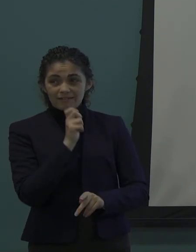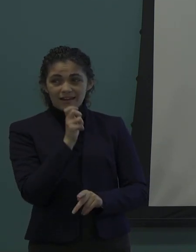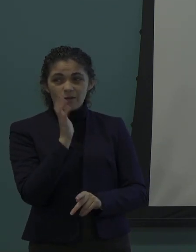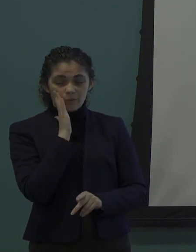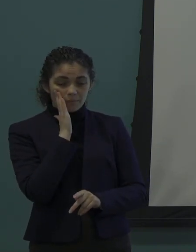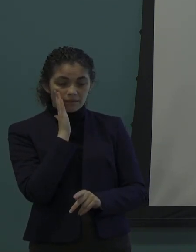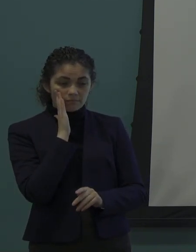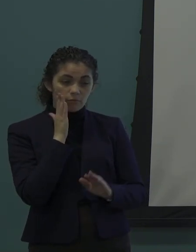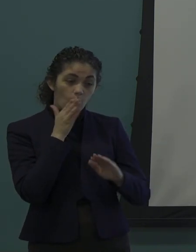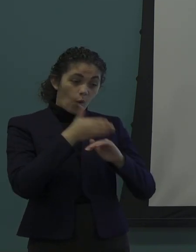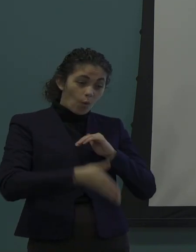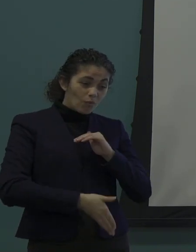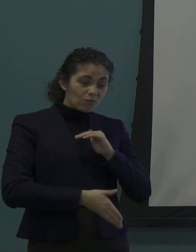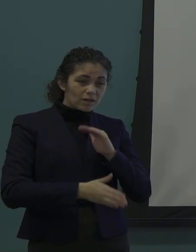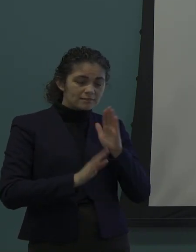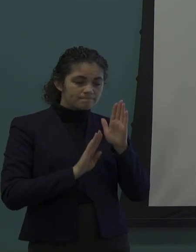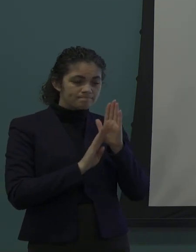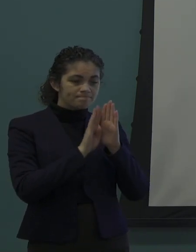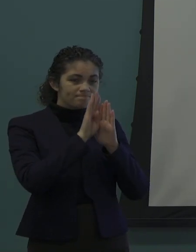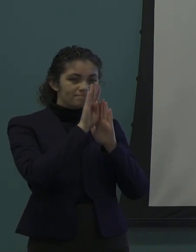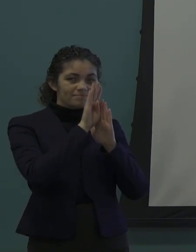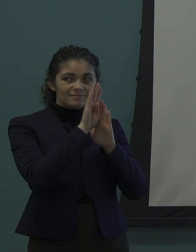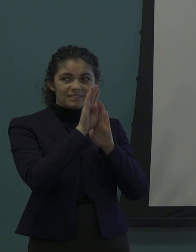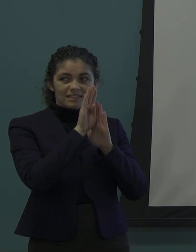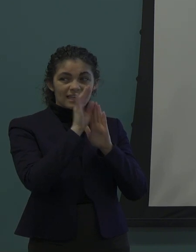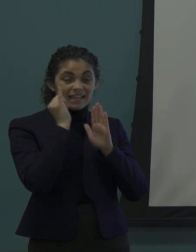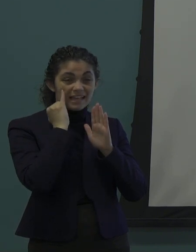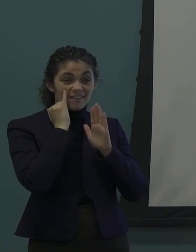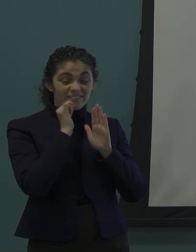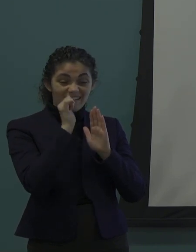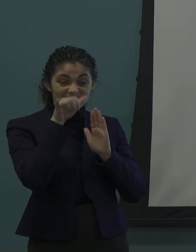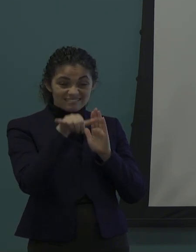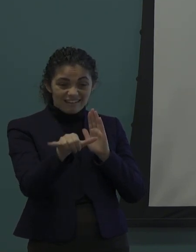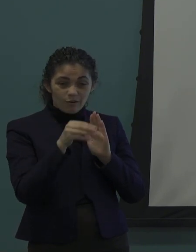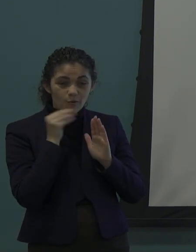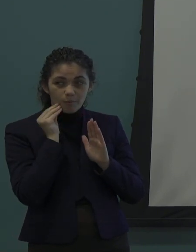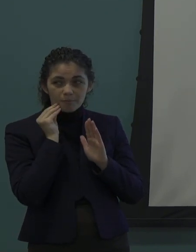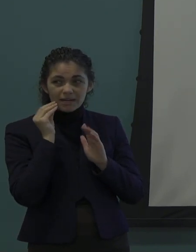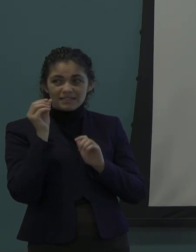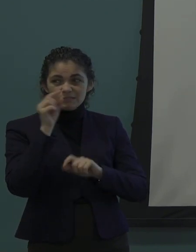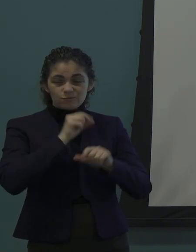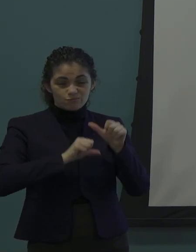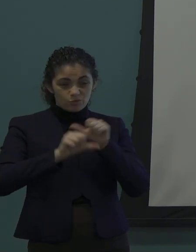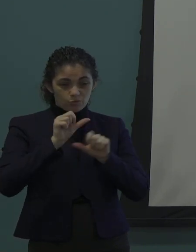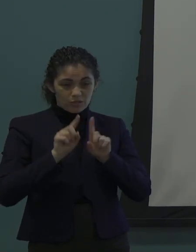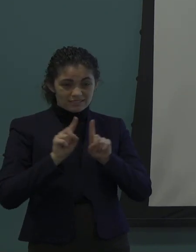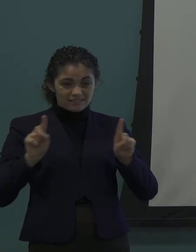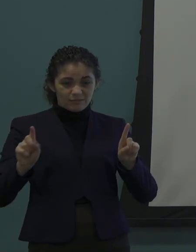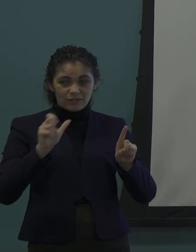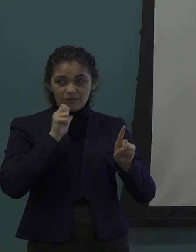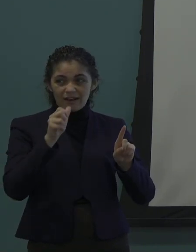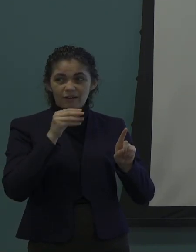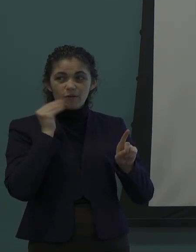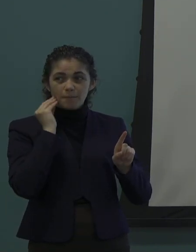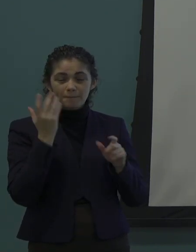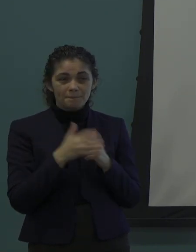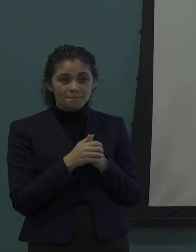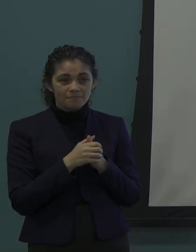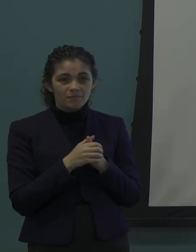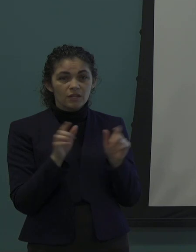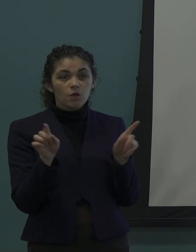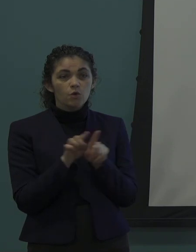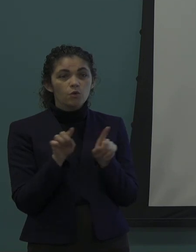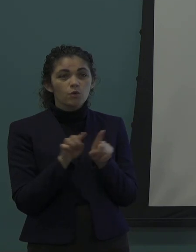get on the other side of this curve unless you stay home and you socially distance when you're not at home. And